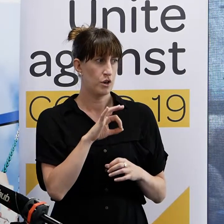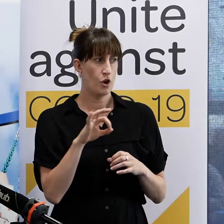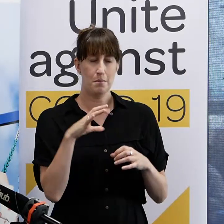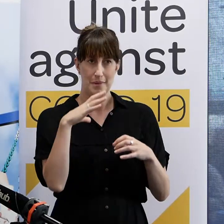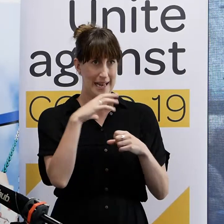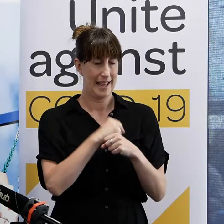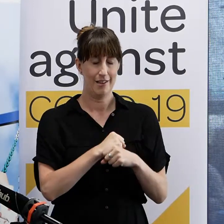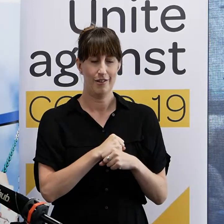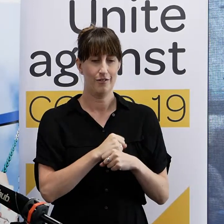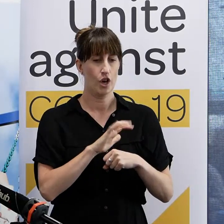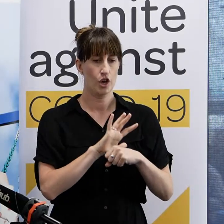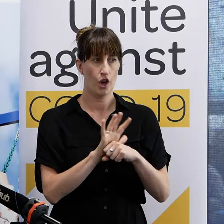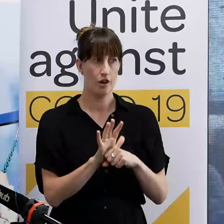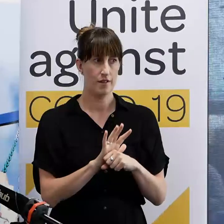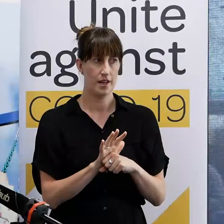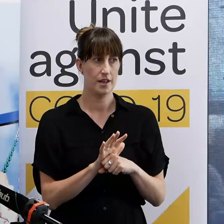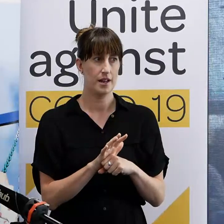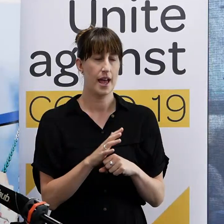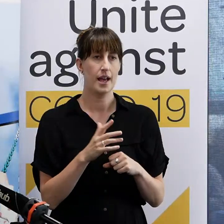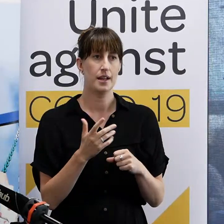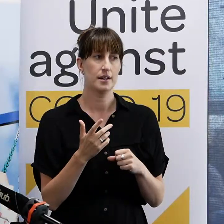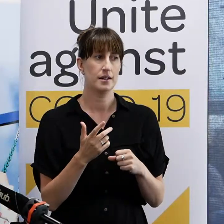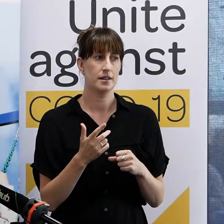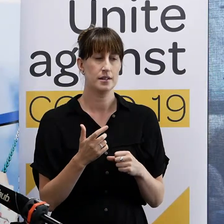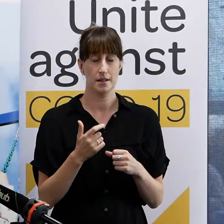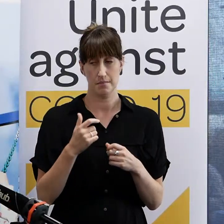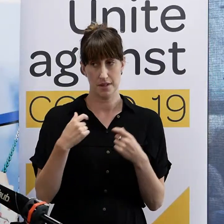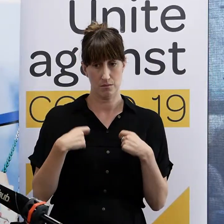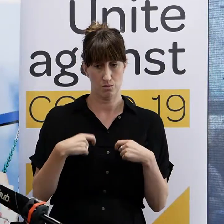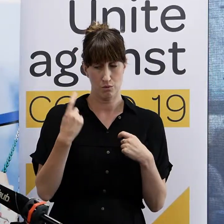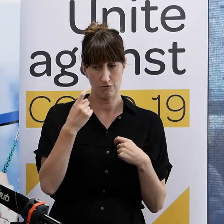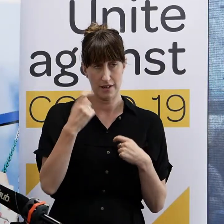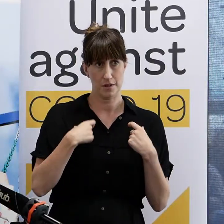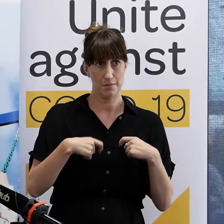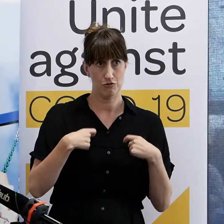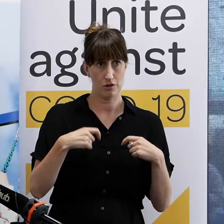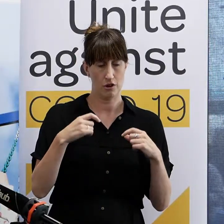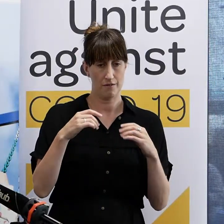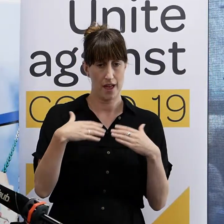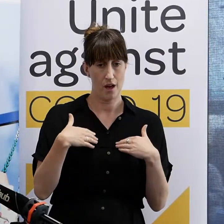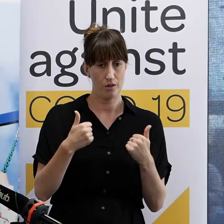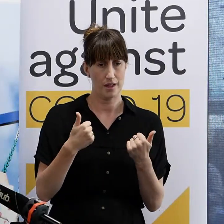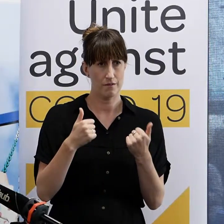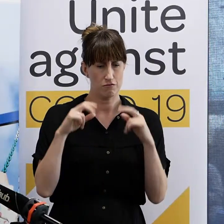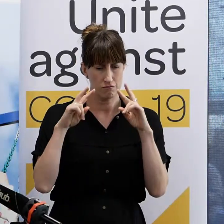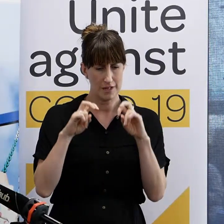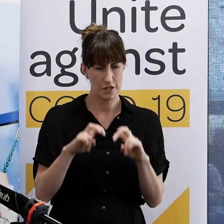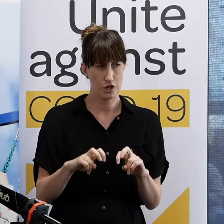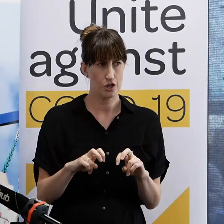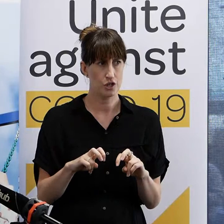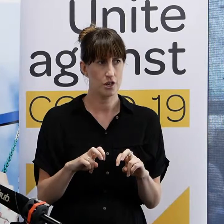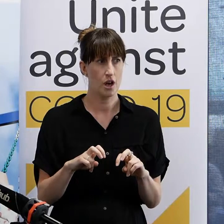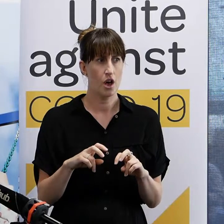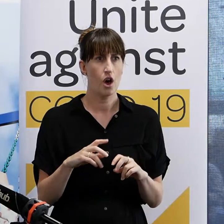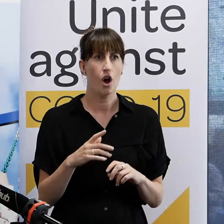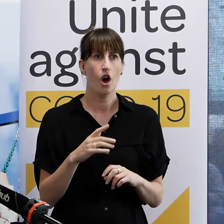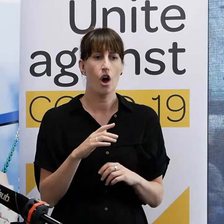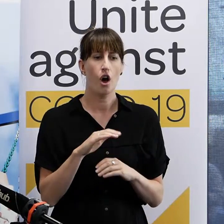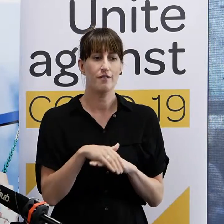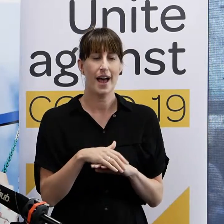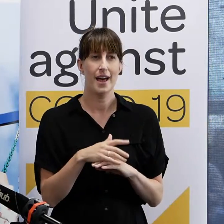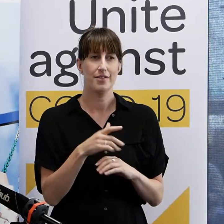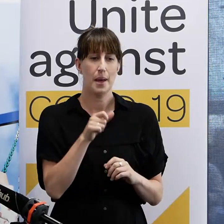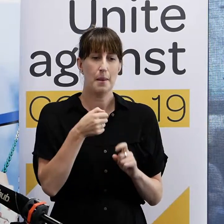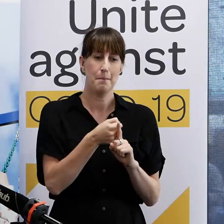immunisation rates. Has the ministry done any sort of similar research to see how much of an impact those types of people would have on immunisation rates? We